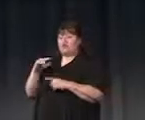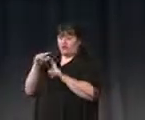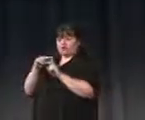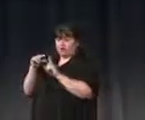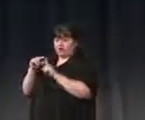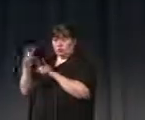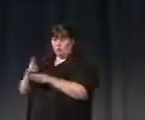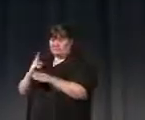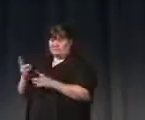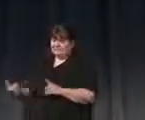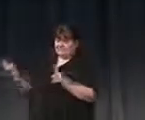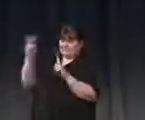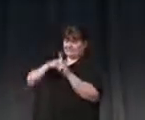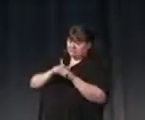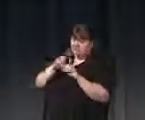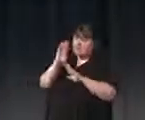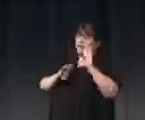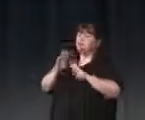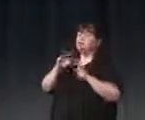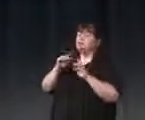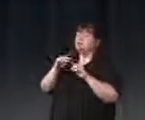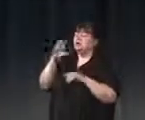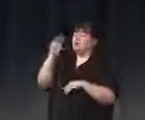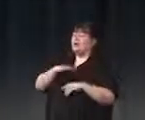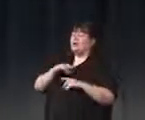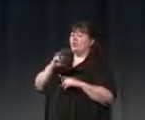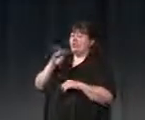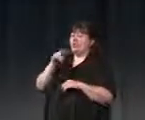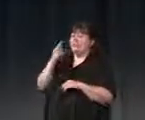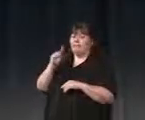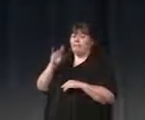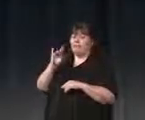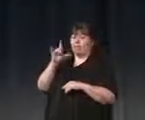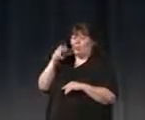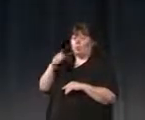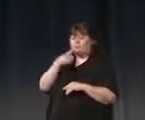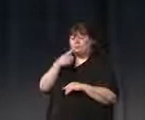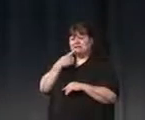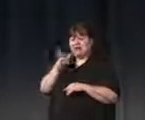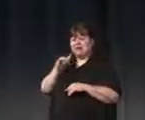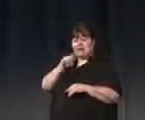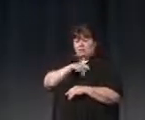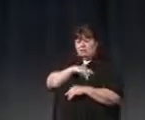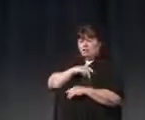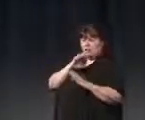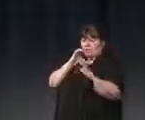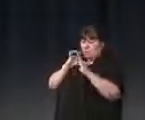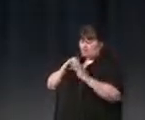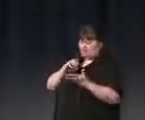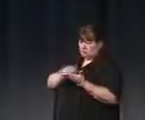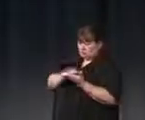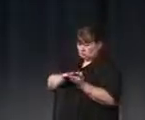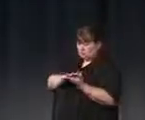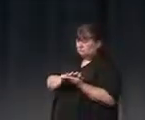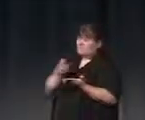enters biology in an article by William Bloom of the University of Chicago, who credits a personal communication with, I think, maybe the